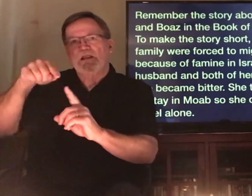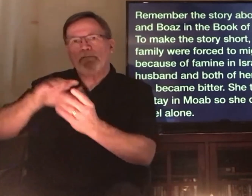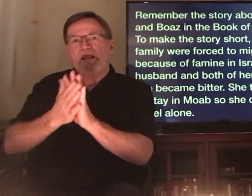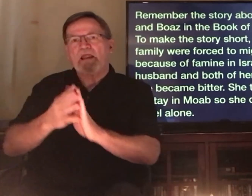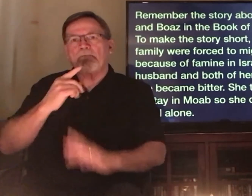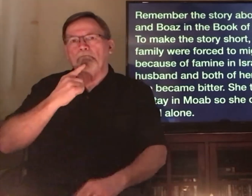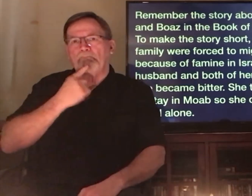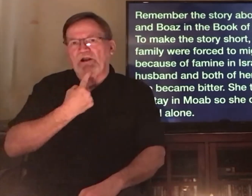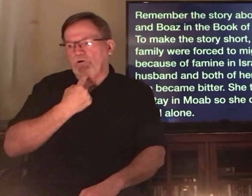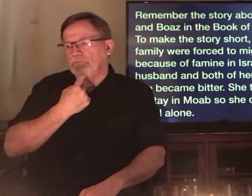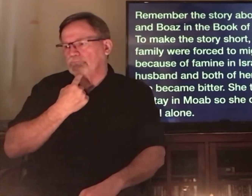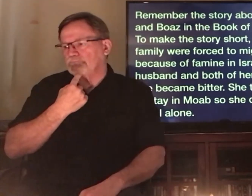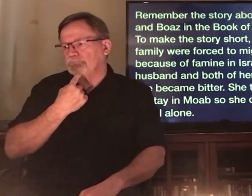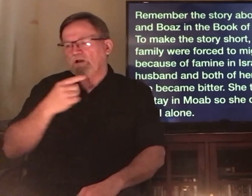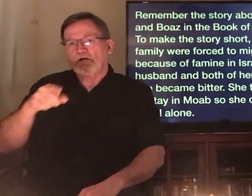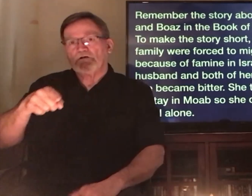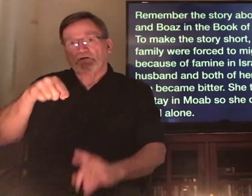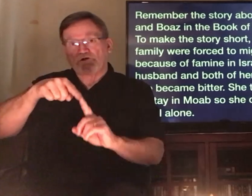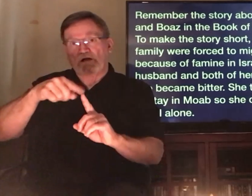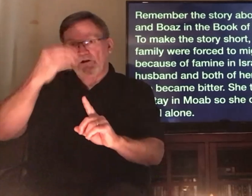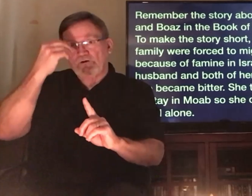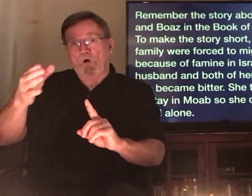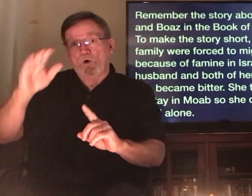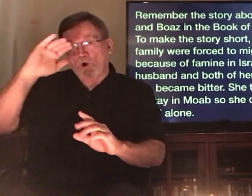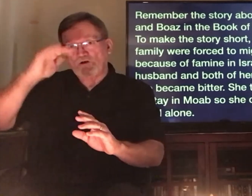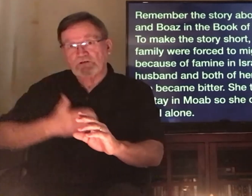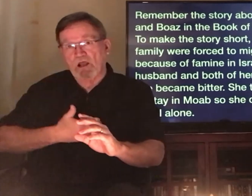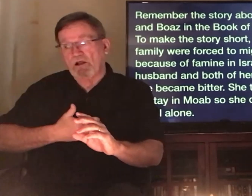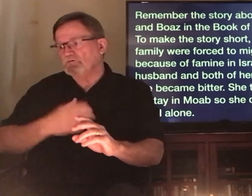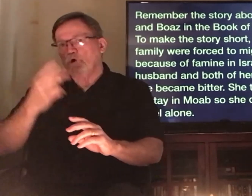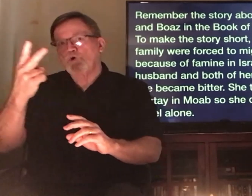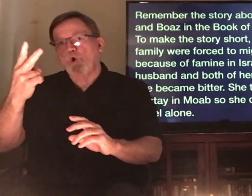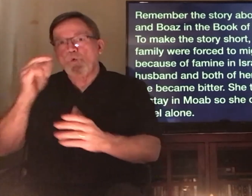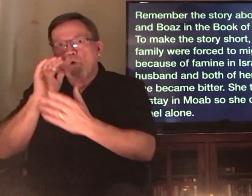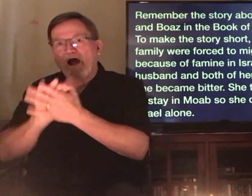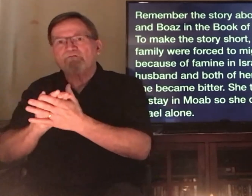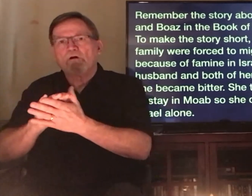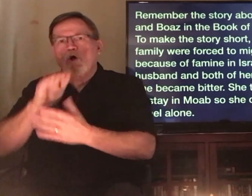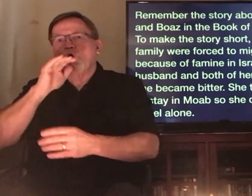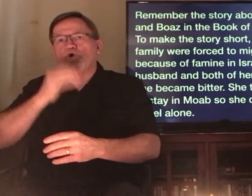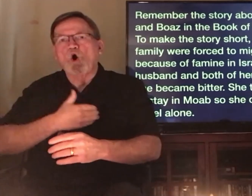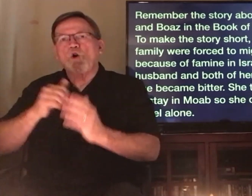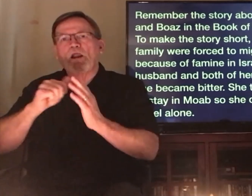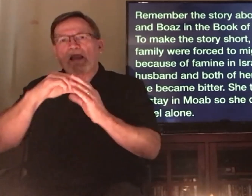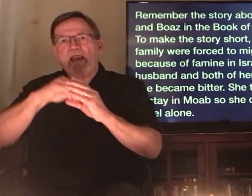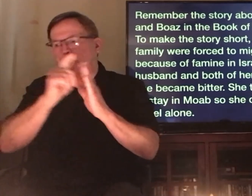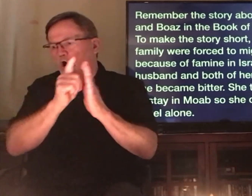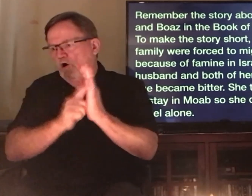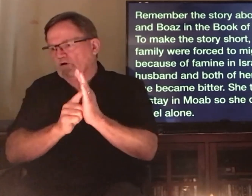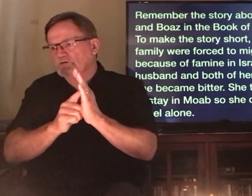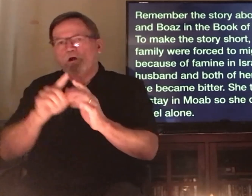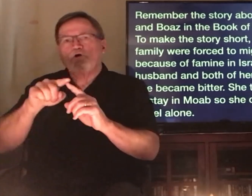bride, bride, not two bride, two believers and Gentile believers.